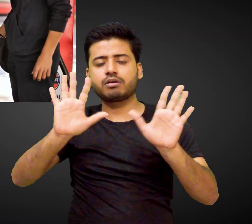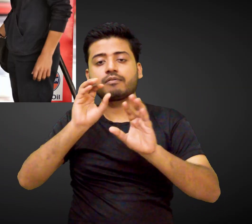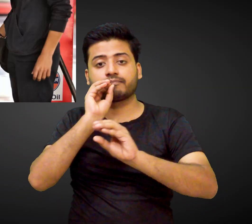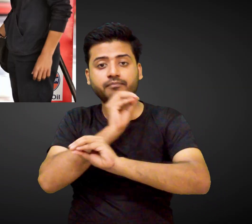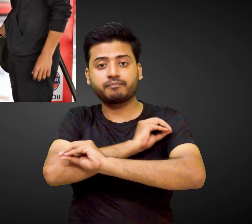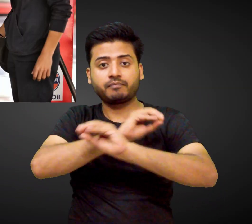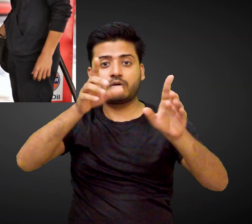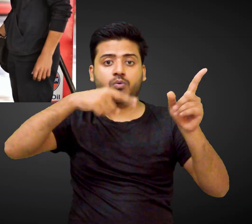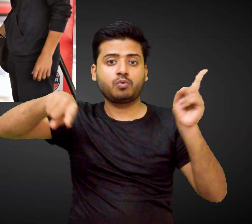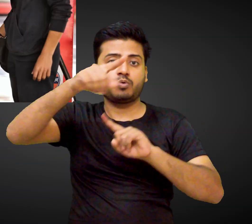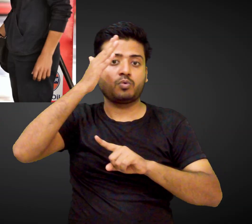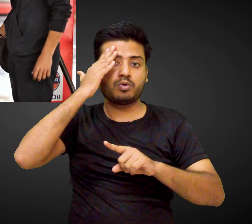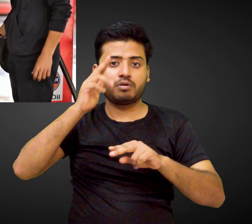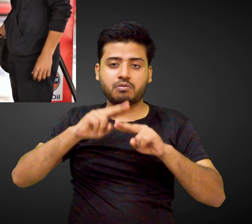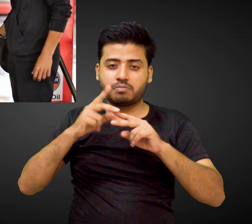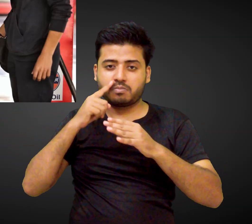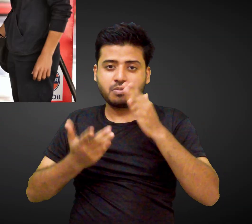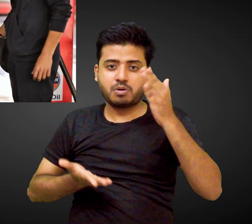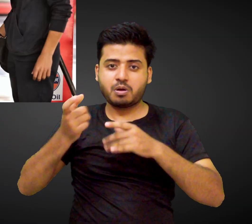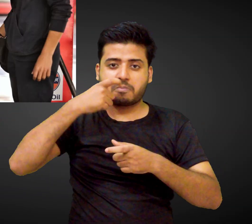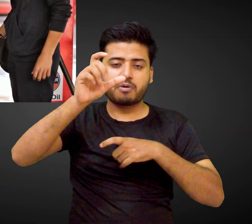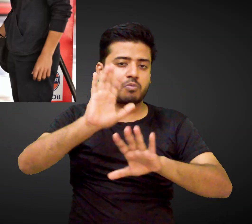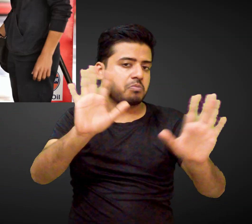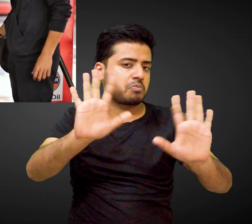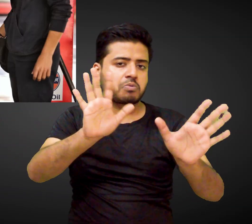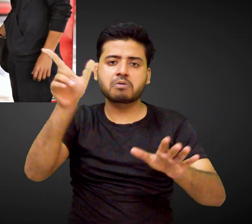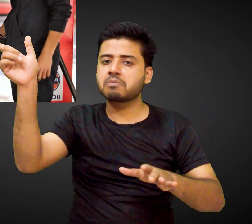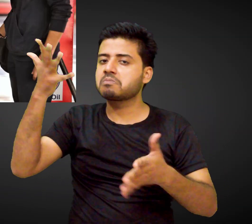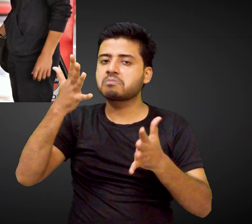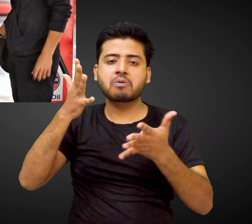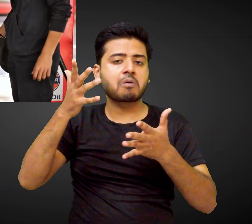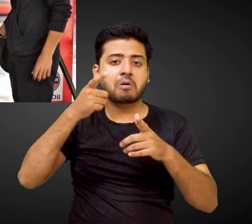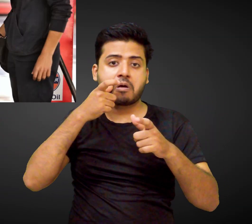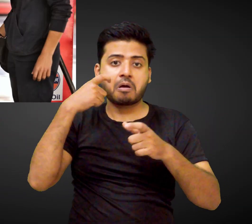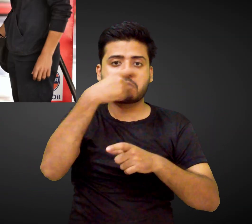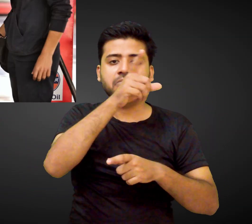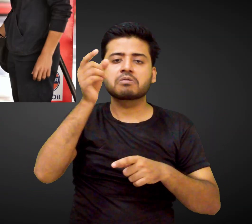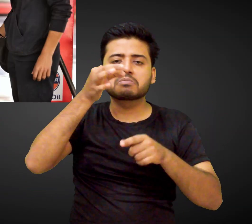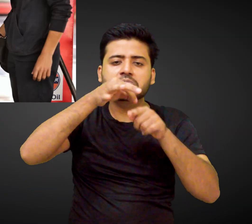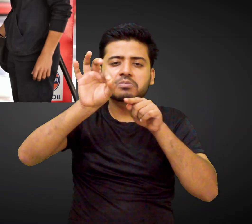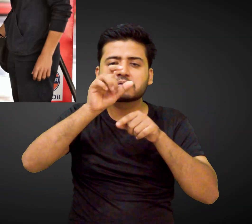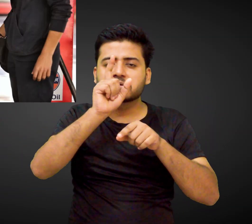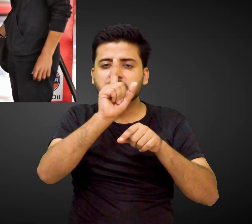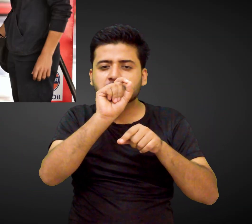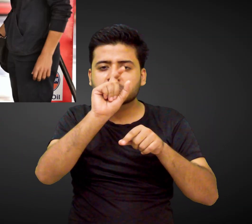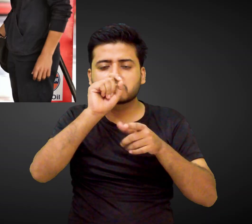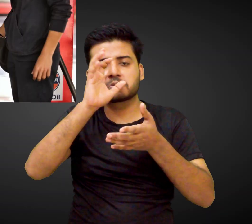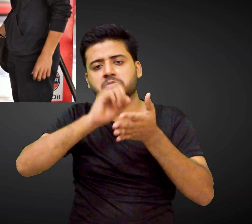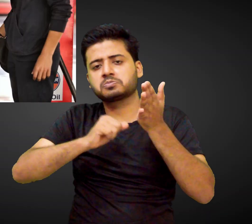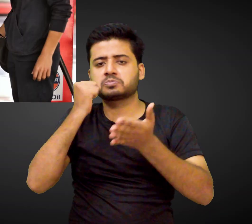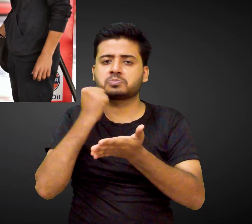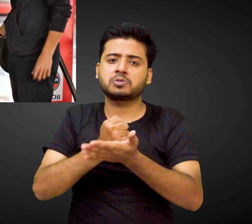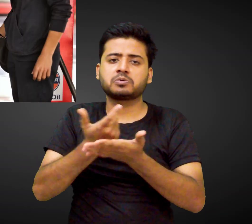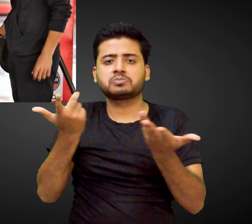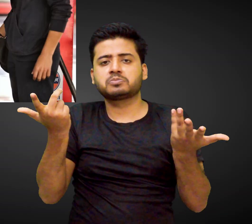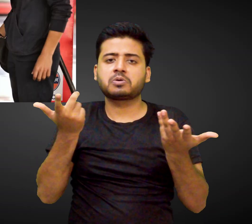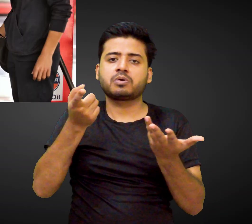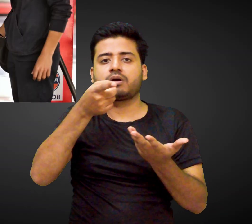registrations of this type. What are the differences between these two propellants? Conventional diesel and petrol are both produced from mineral